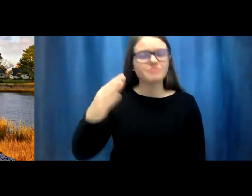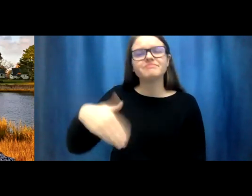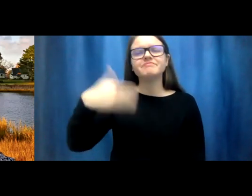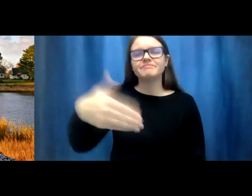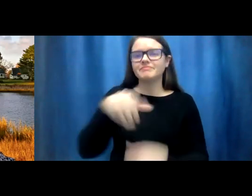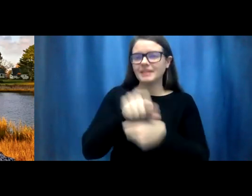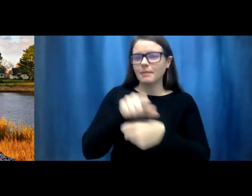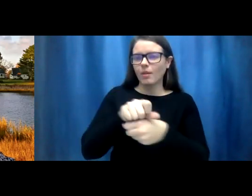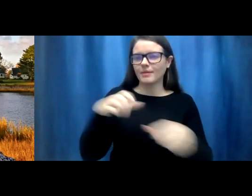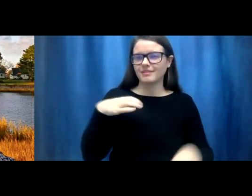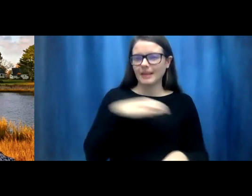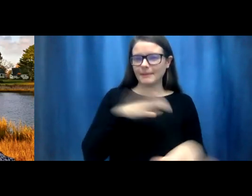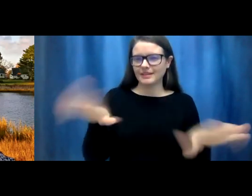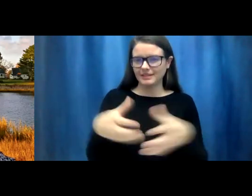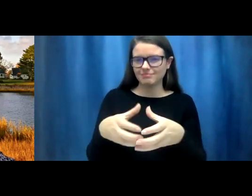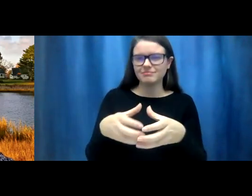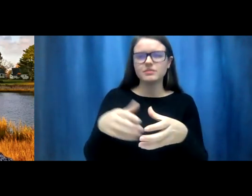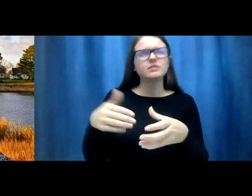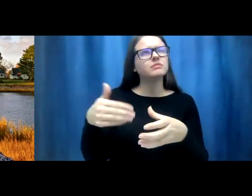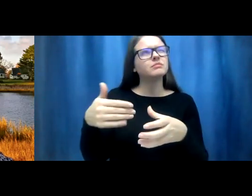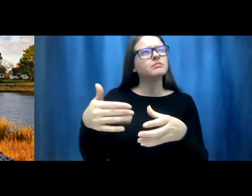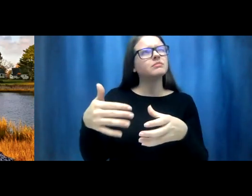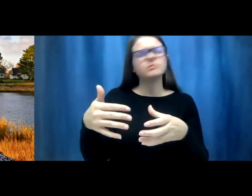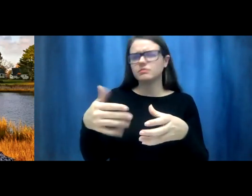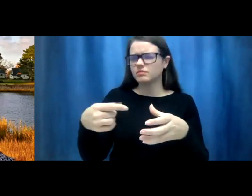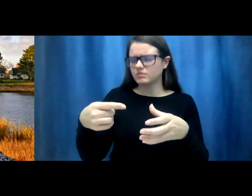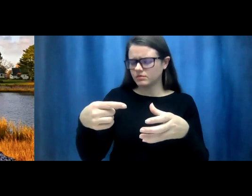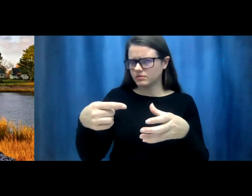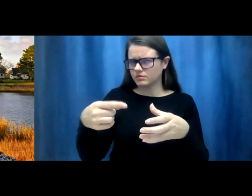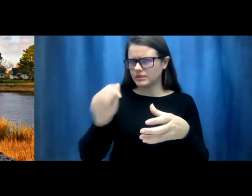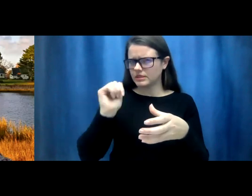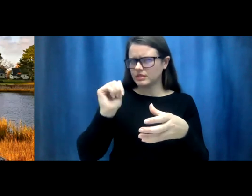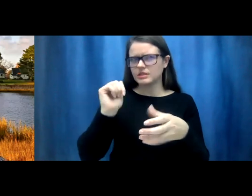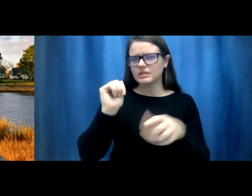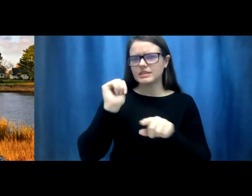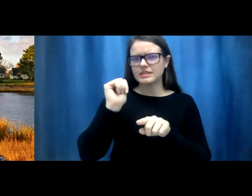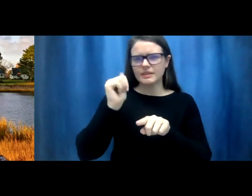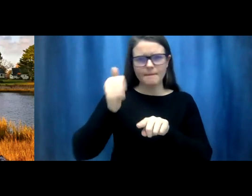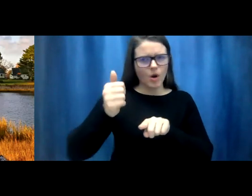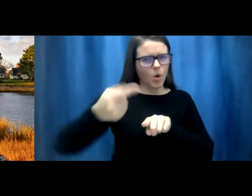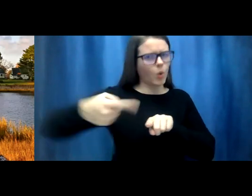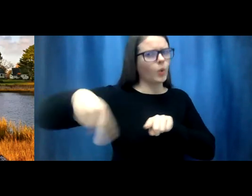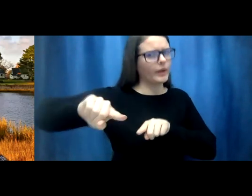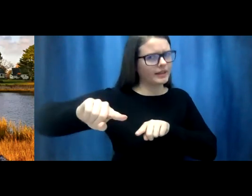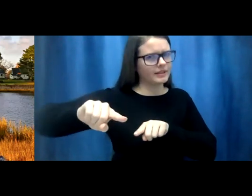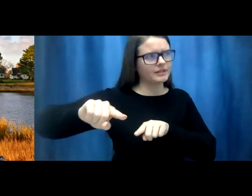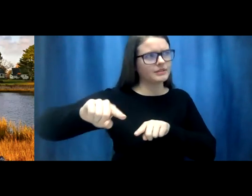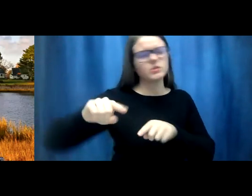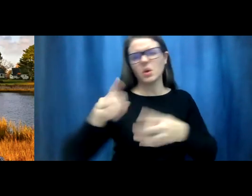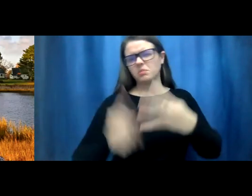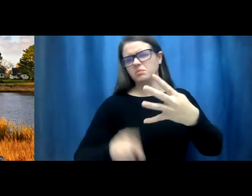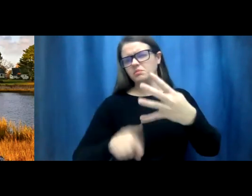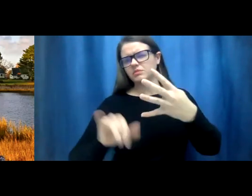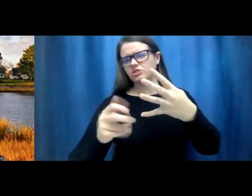employment committee meeting, which I believe is going to be a week from tomorrow. So it will be the end of this month. And